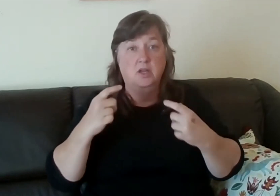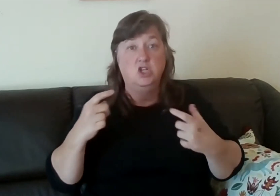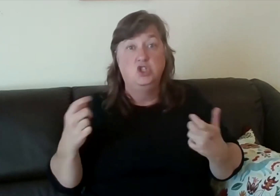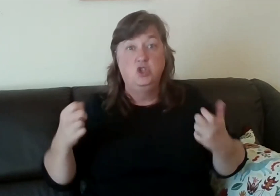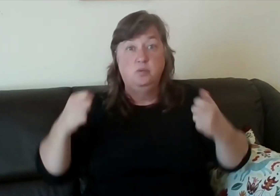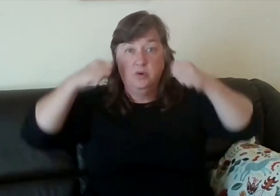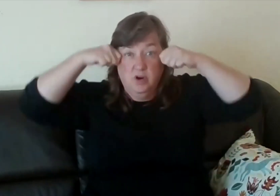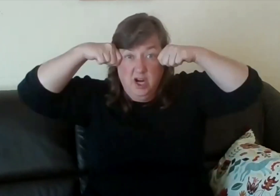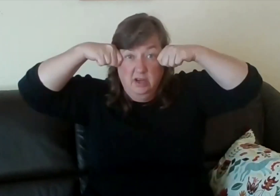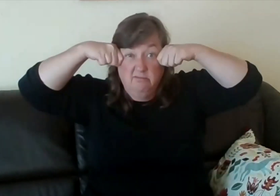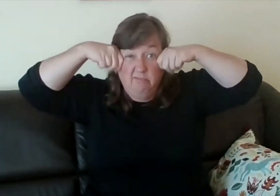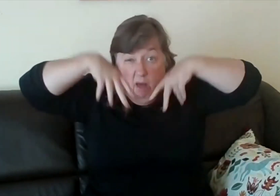Super crying.